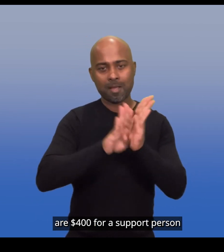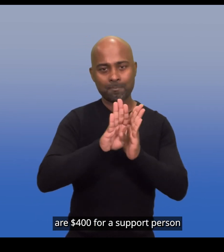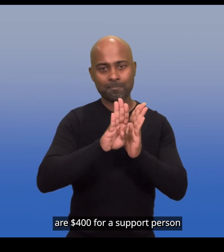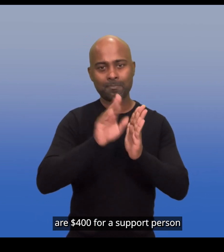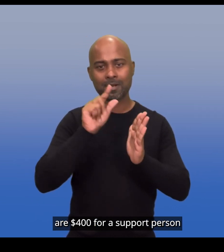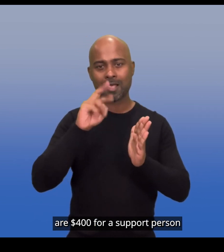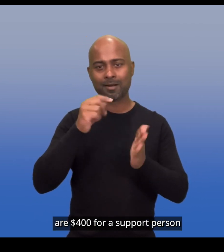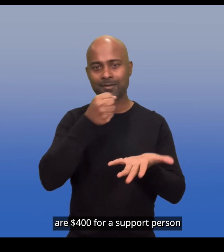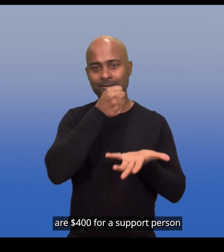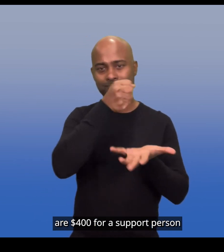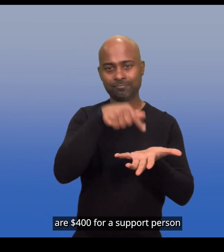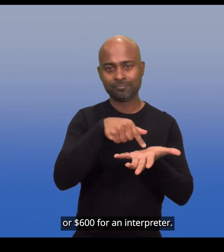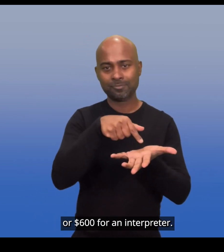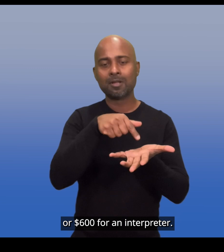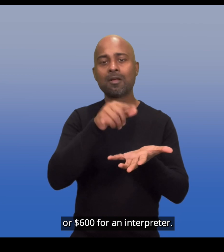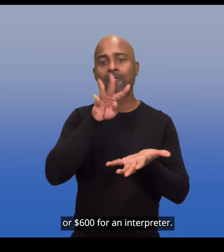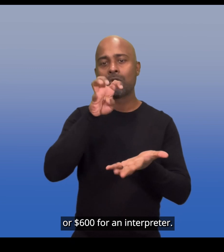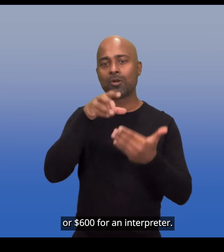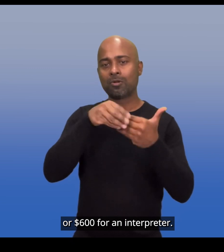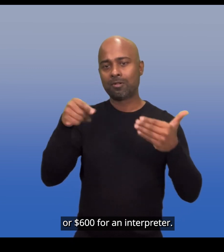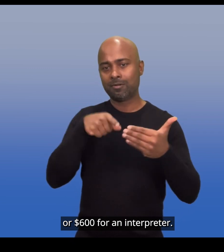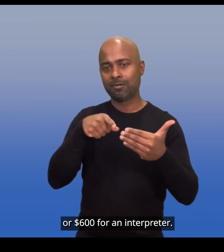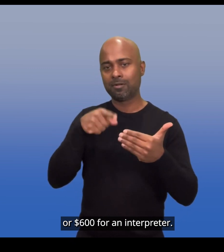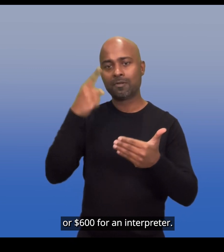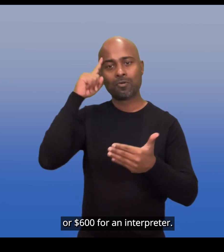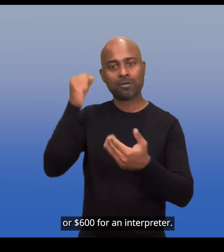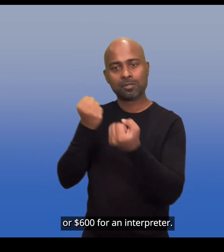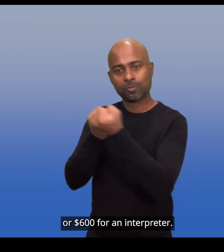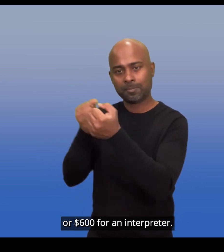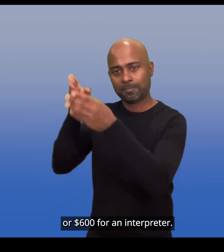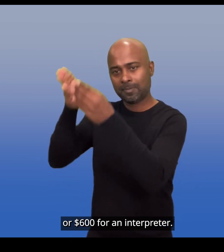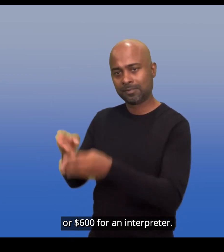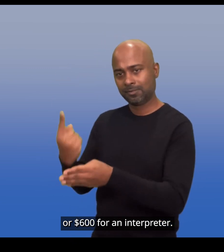support person or $600 for an interpreter.